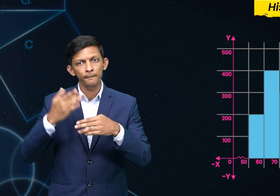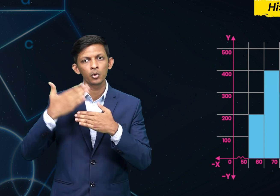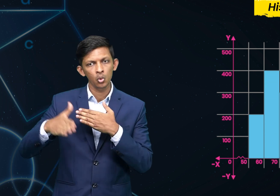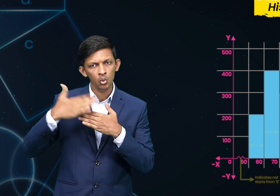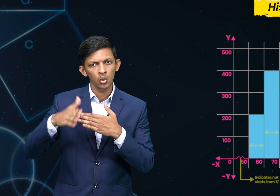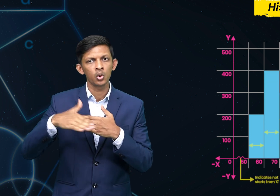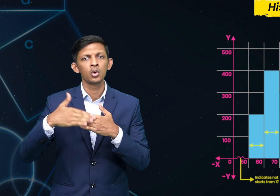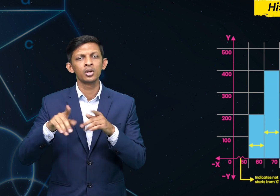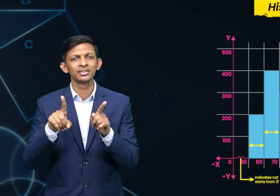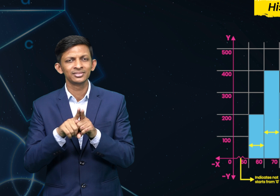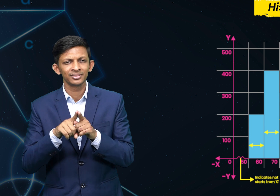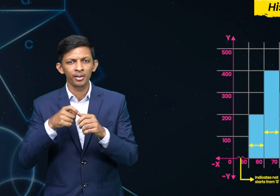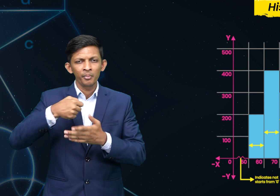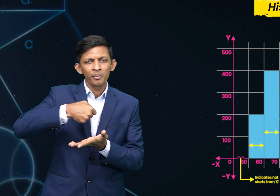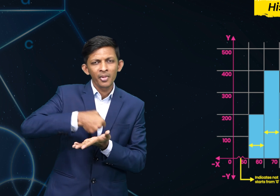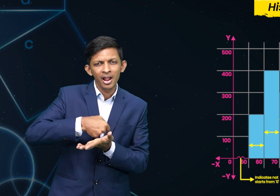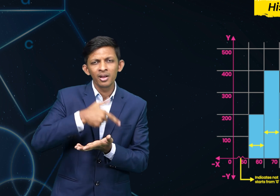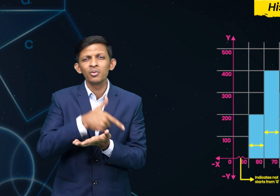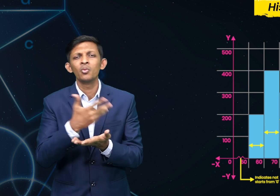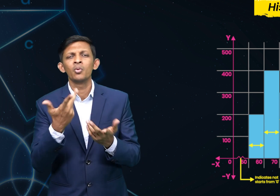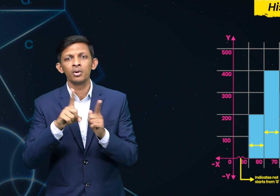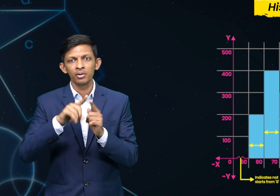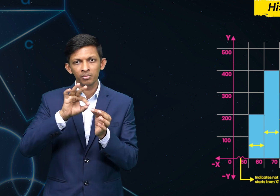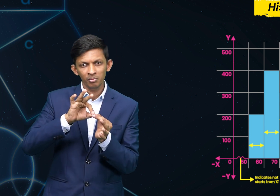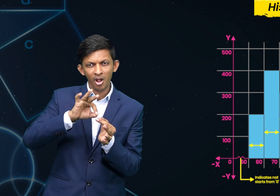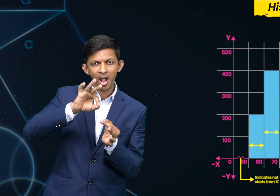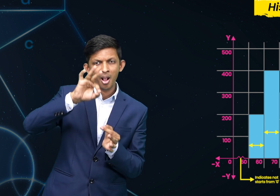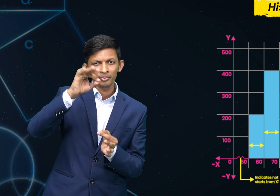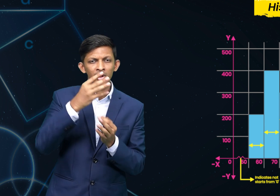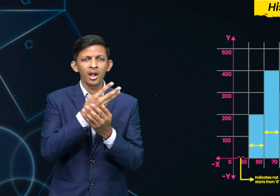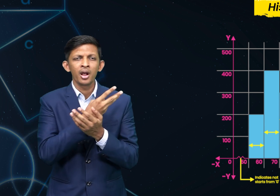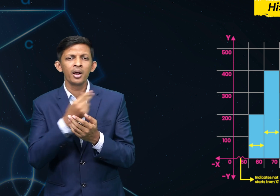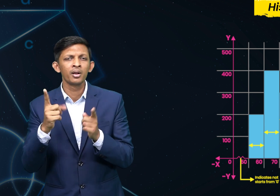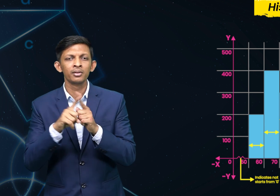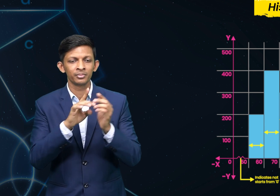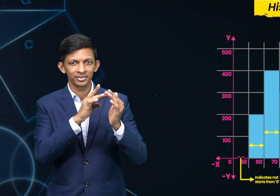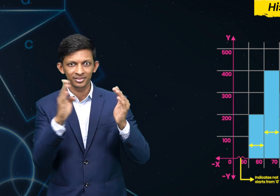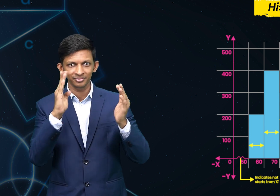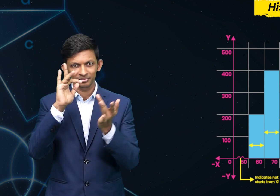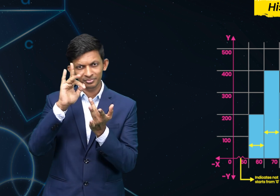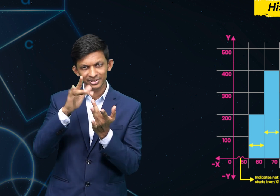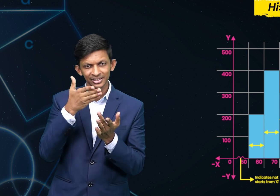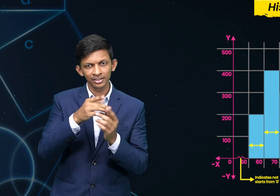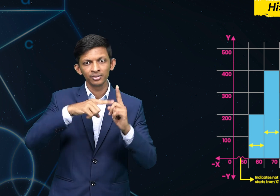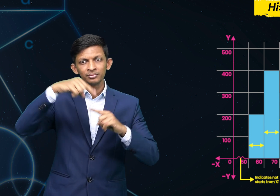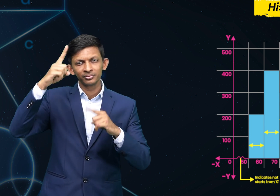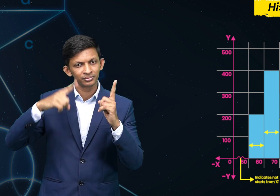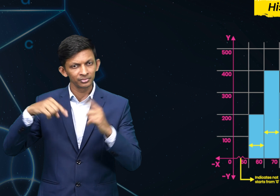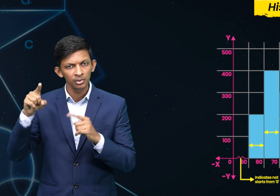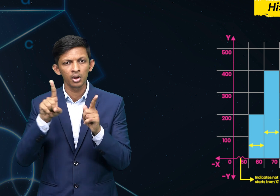rectangles, the base of which is the length of the class interval and the frequency in each class interval is its